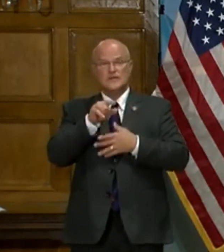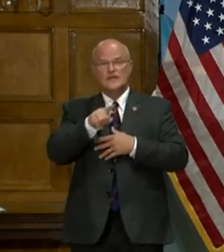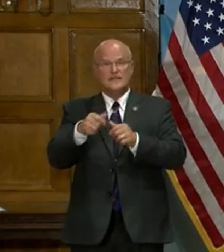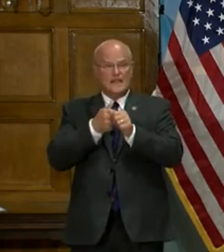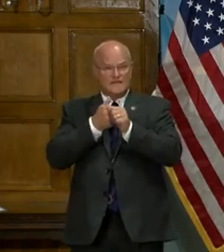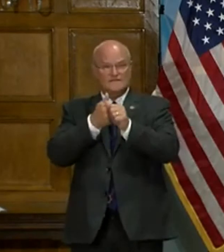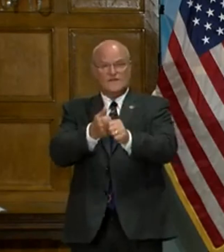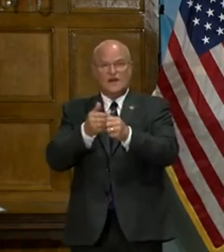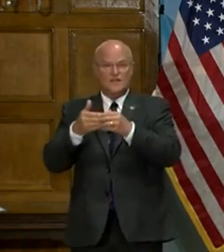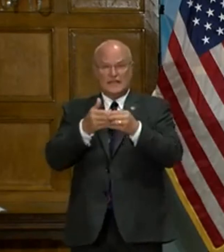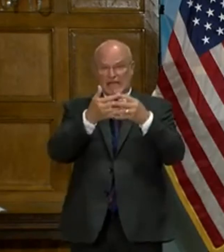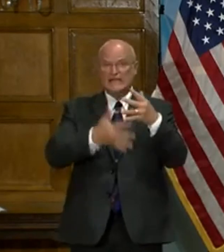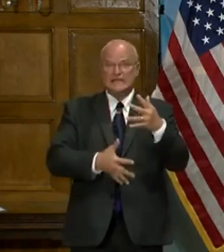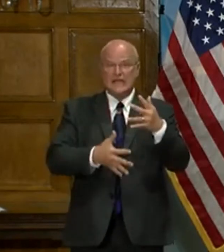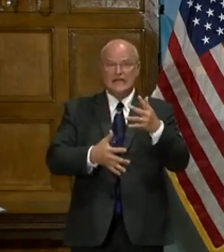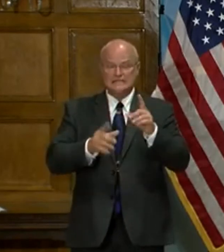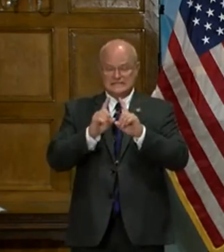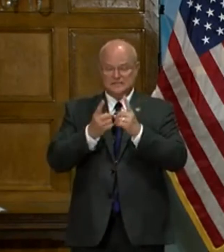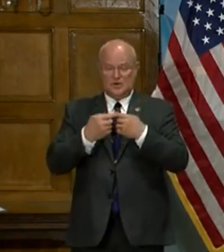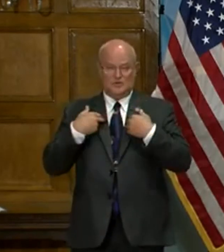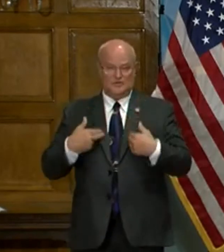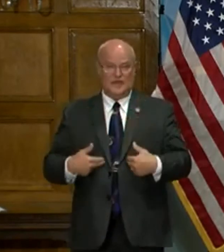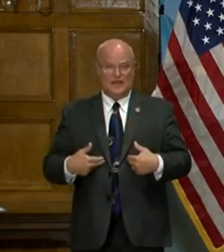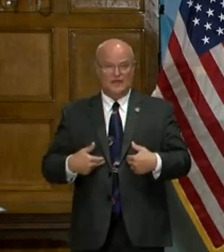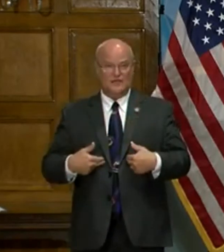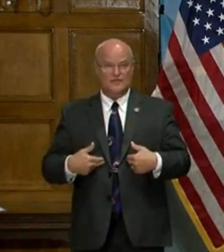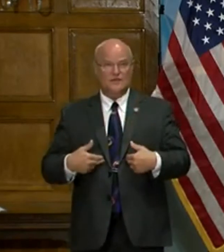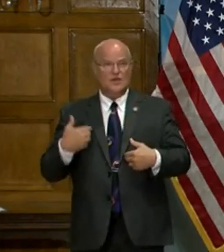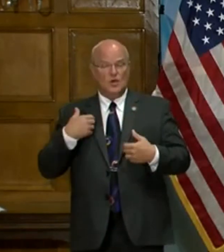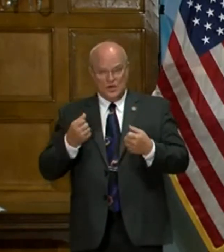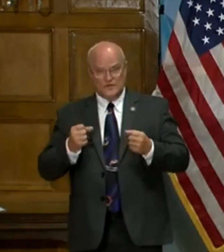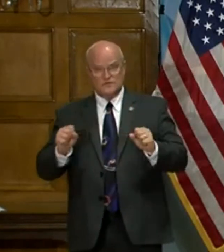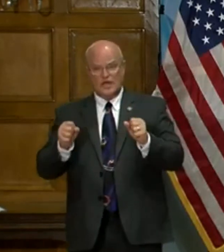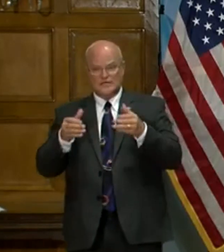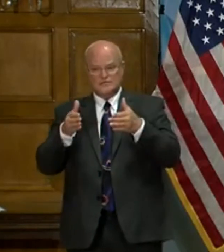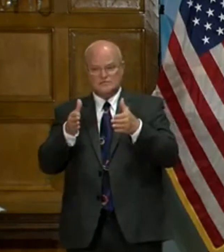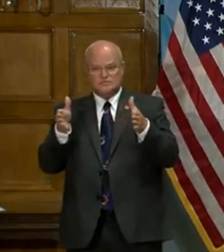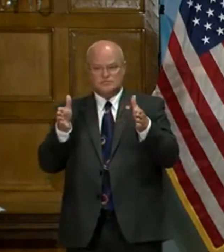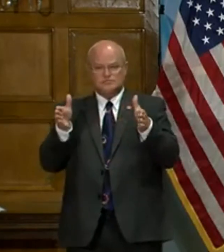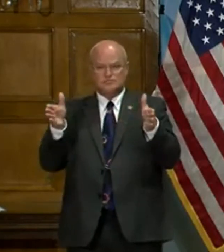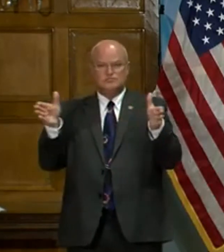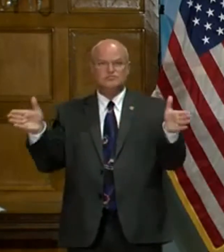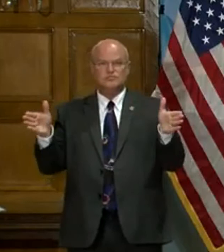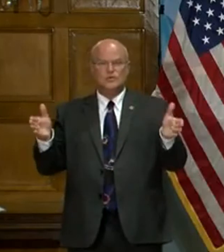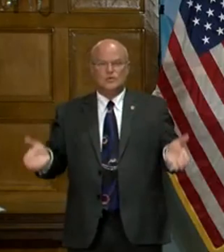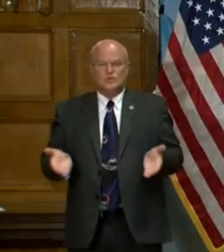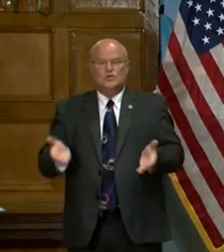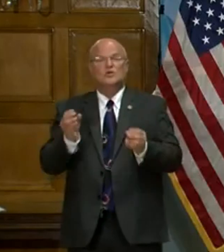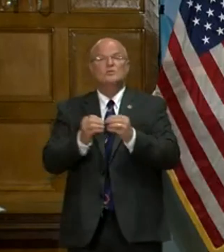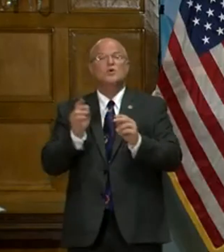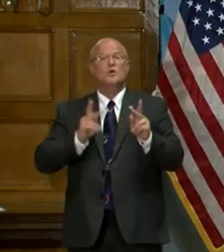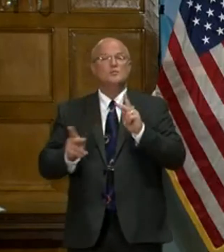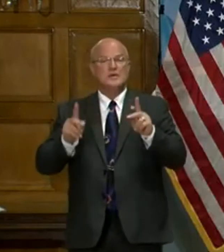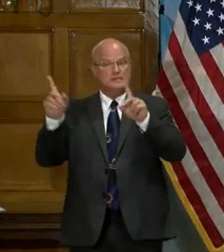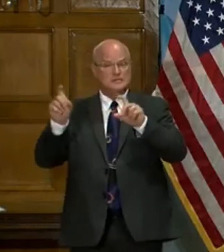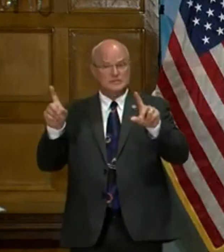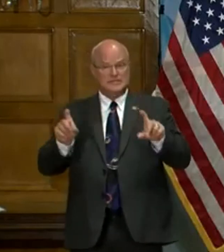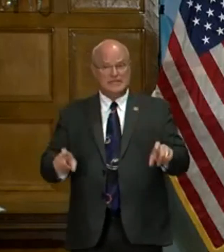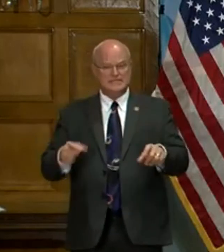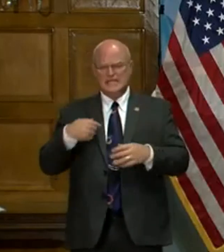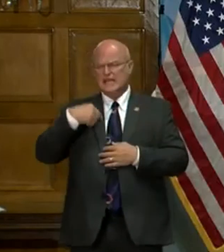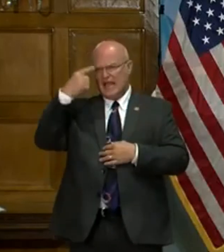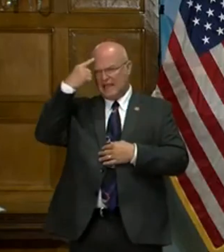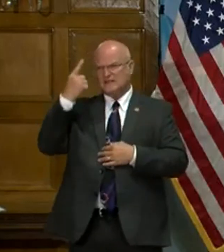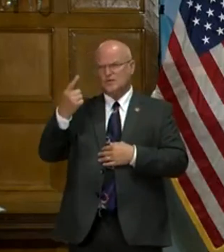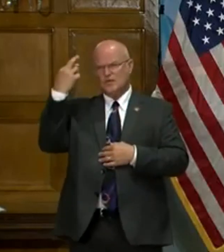they follow the guidelines of the Department of Health. We've tried to broaden that so that we encourage more people to be tested, and I think